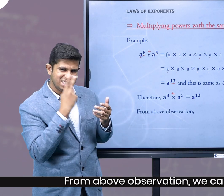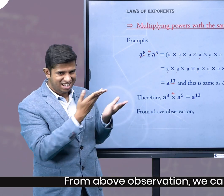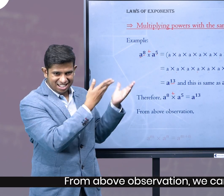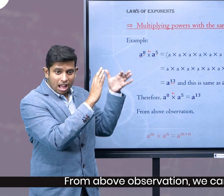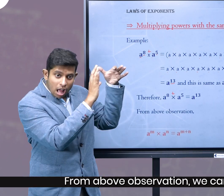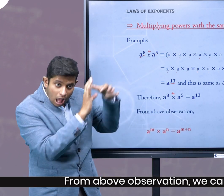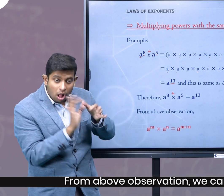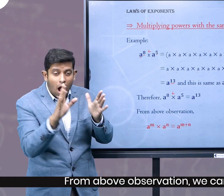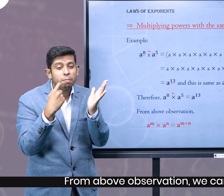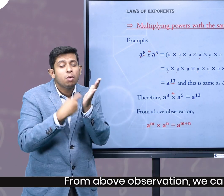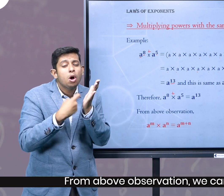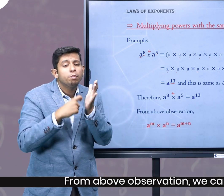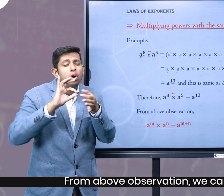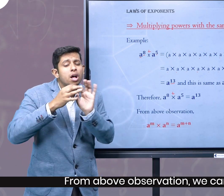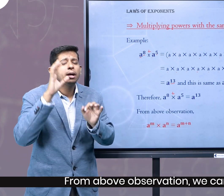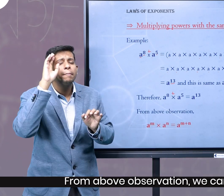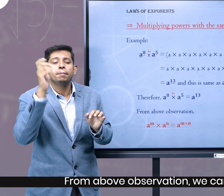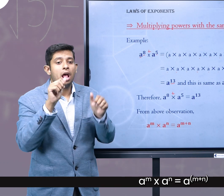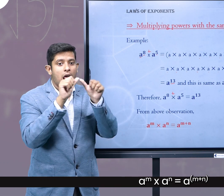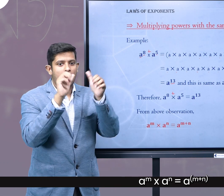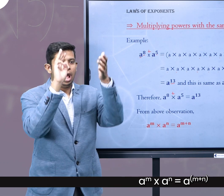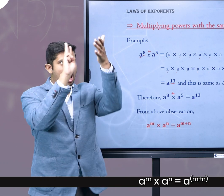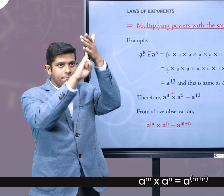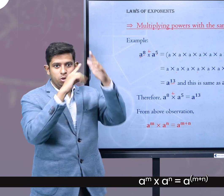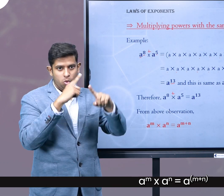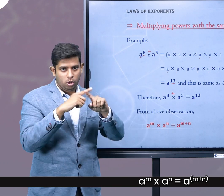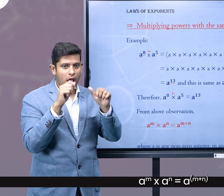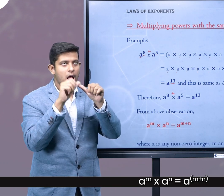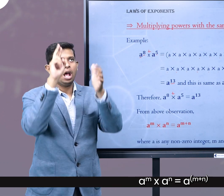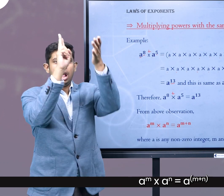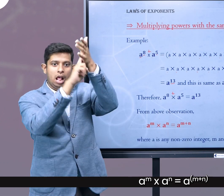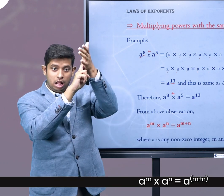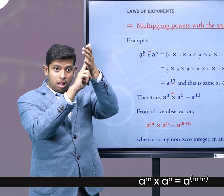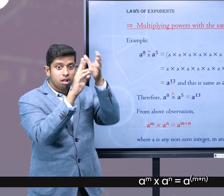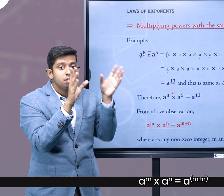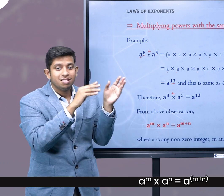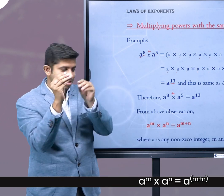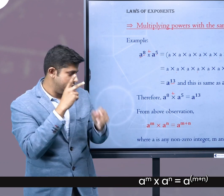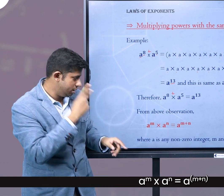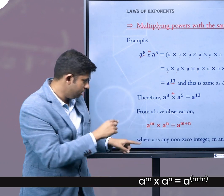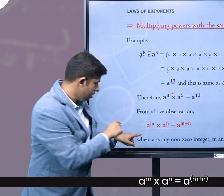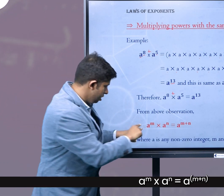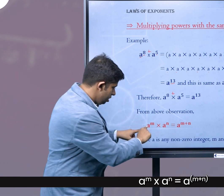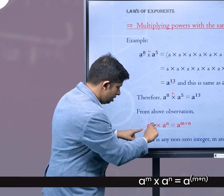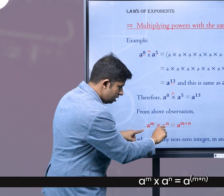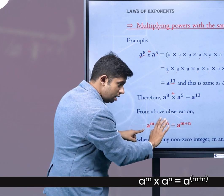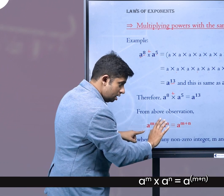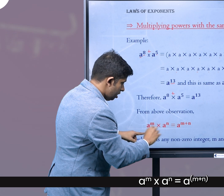From above observation, we can say that a to the power of m into a to the power of n is equal to a to the power of m plus